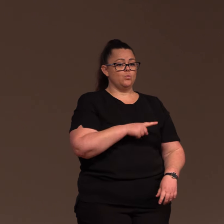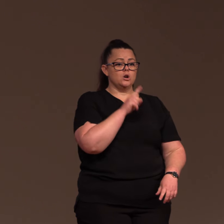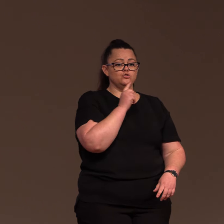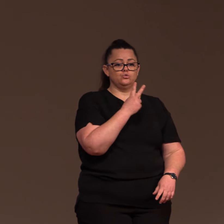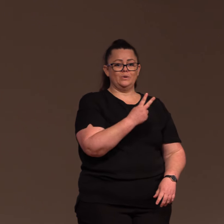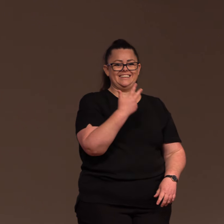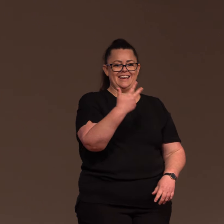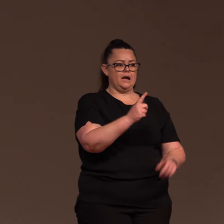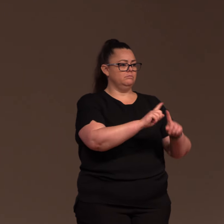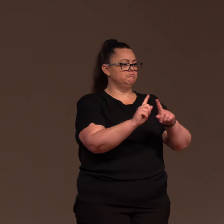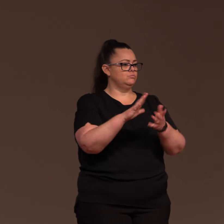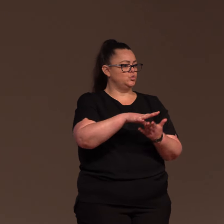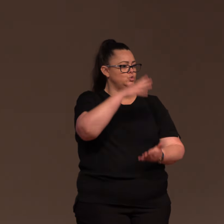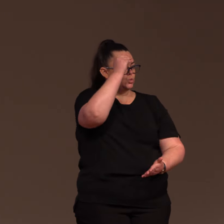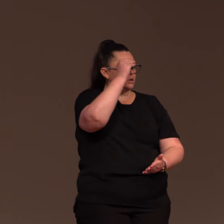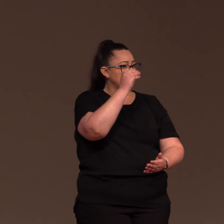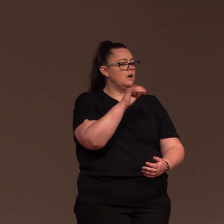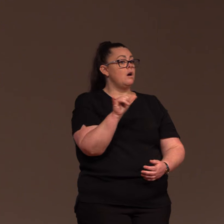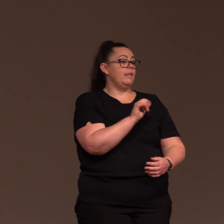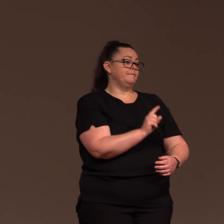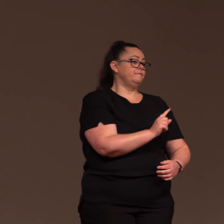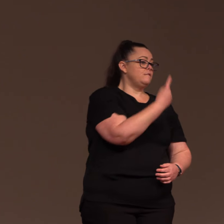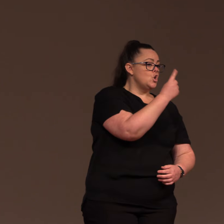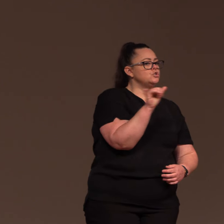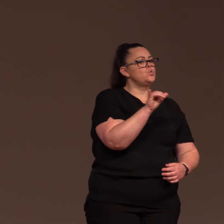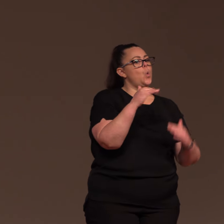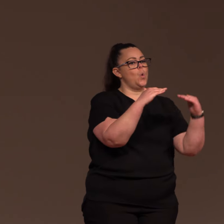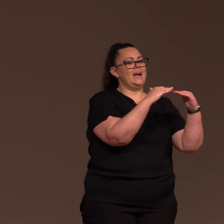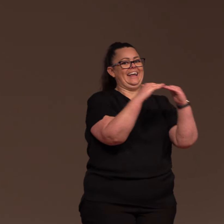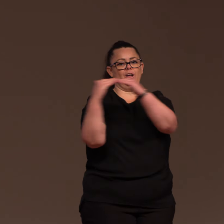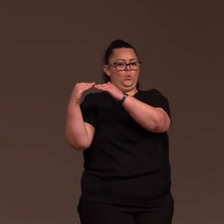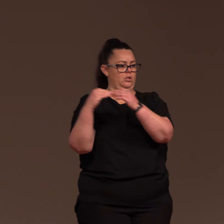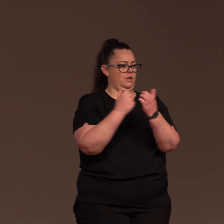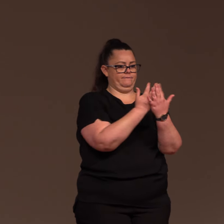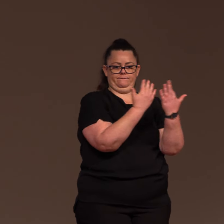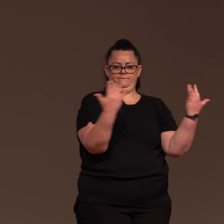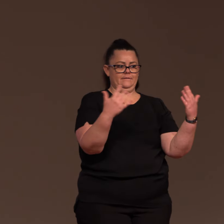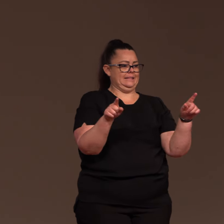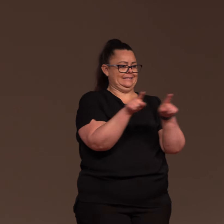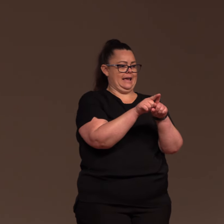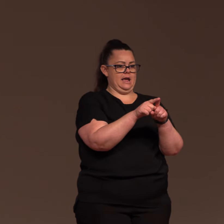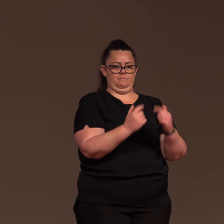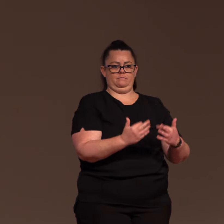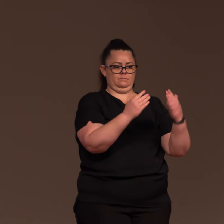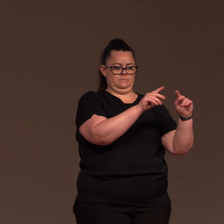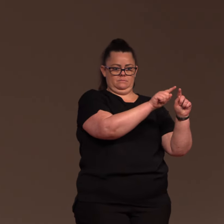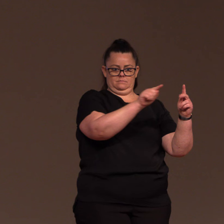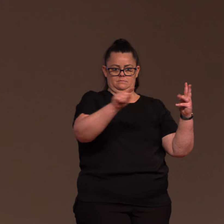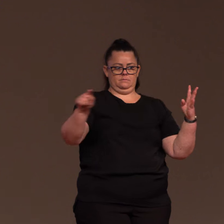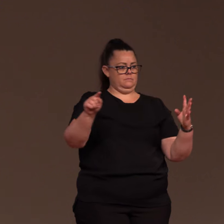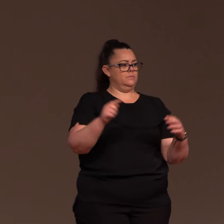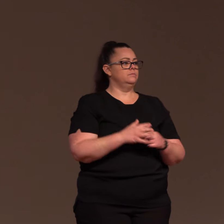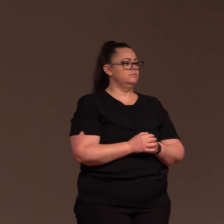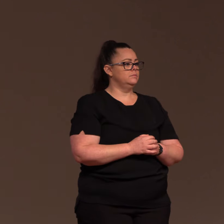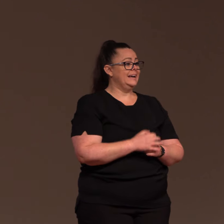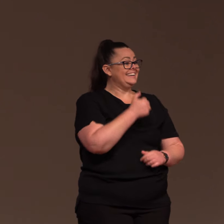who have achieved first or equal first, as some of you have, in an HSC course. Six students who topped two or